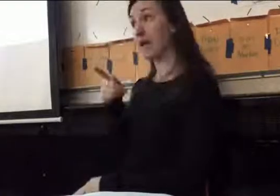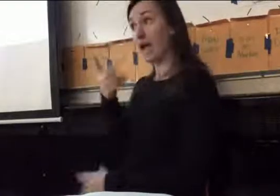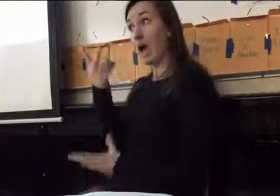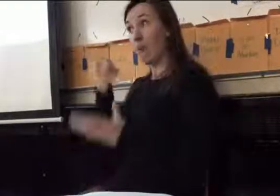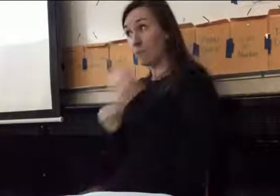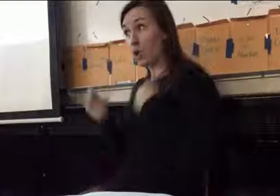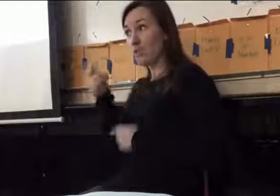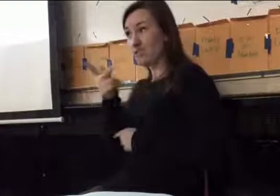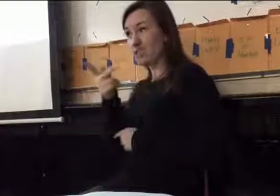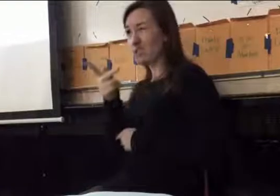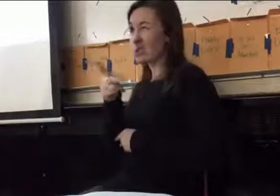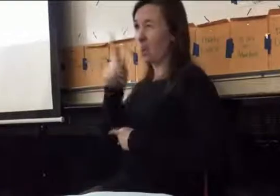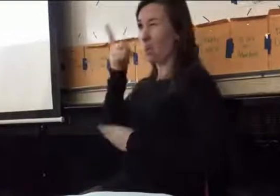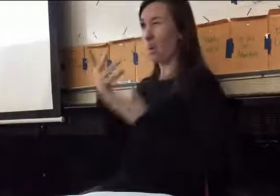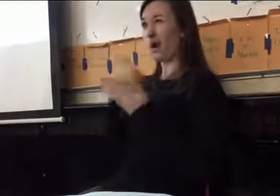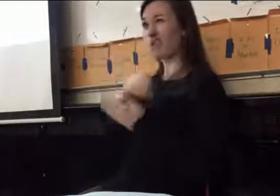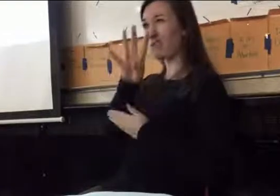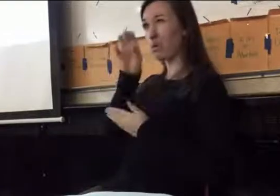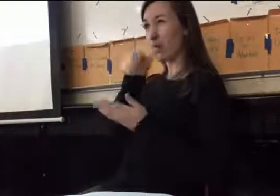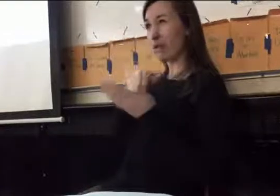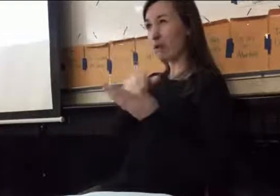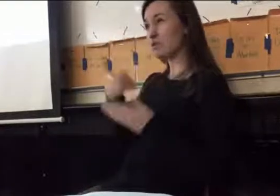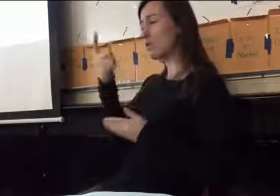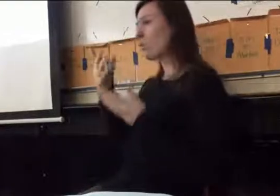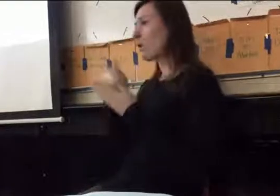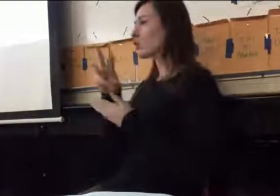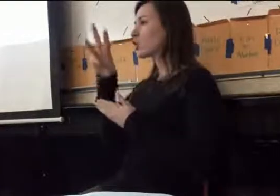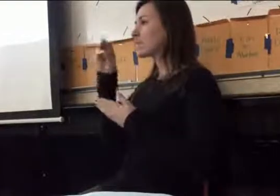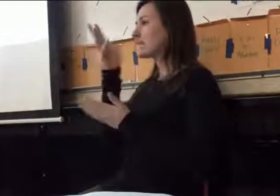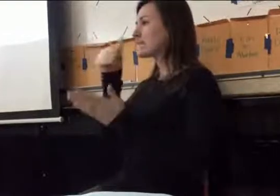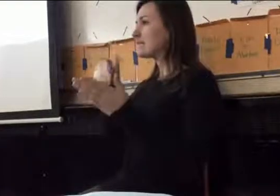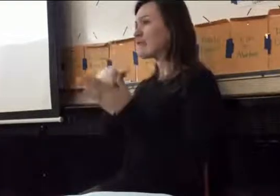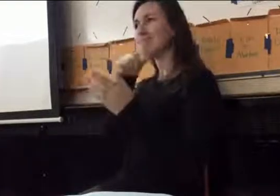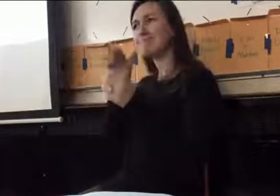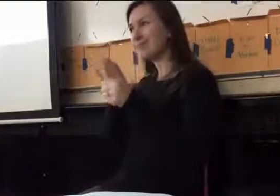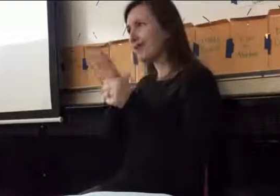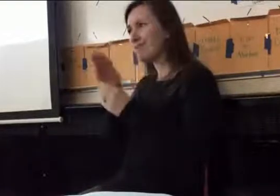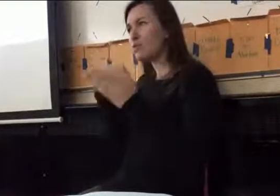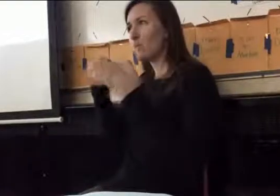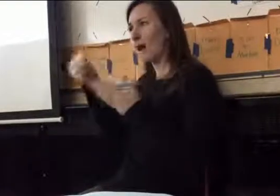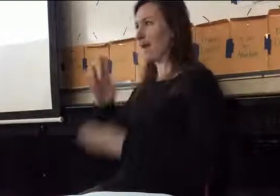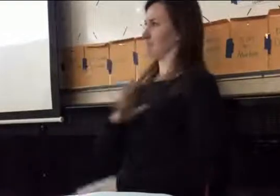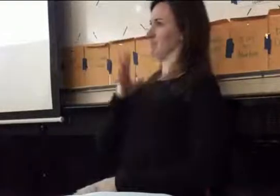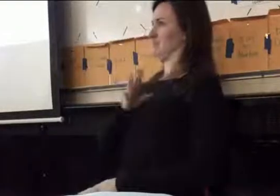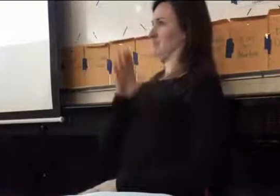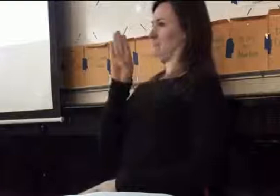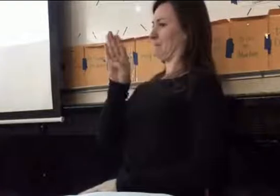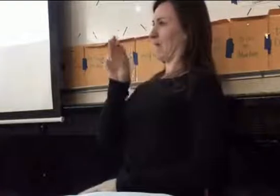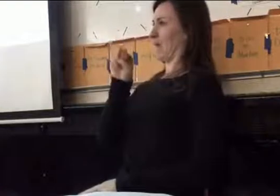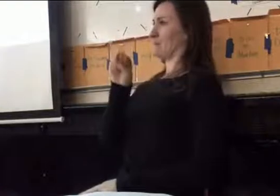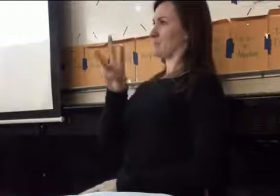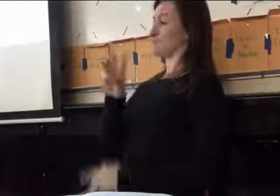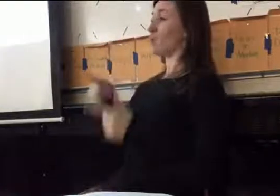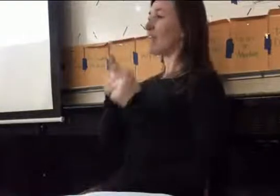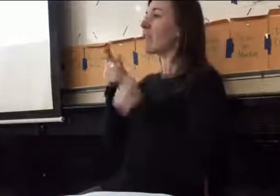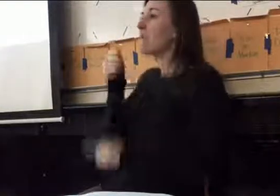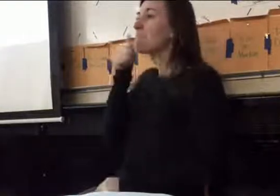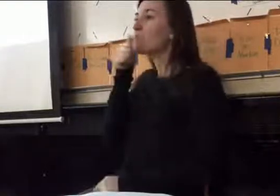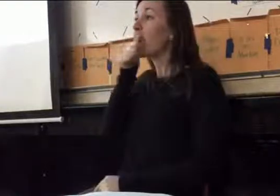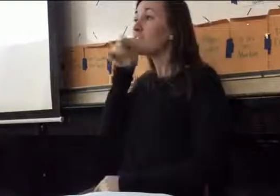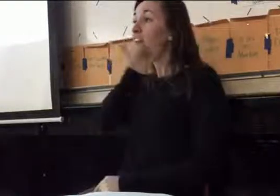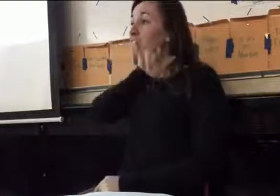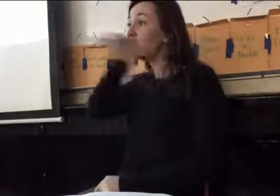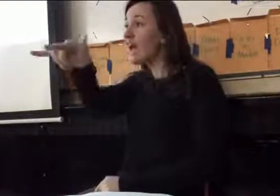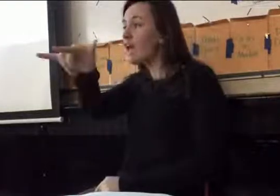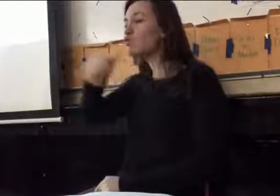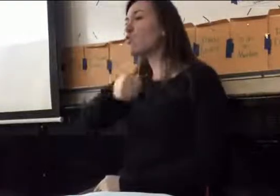at their jobs. One made $40,000 at their job, and one made $60,000. That's not enough to buy a BMW. Then they're taking private flights and jets to